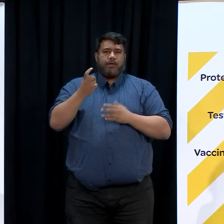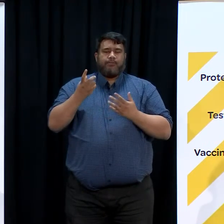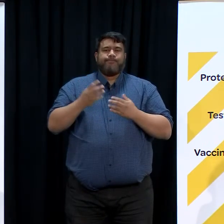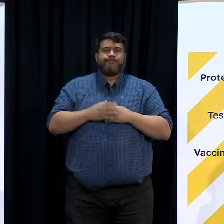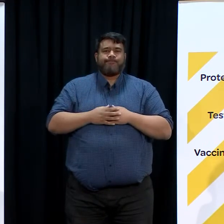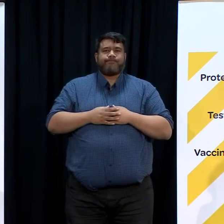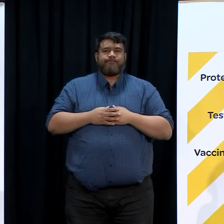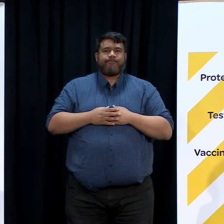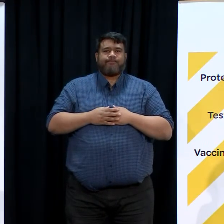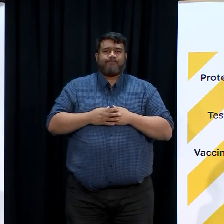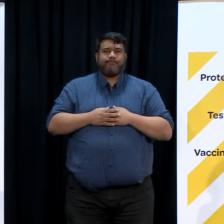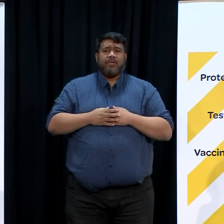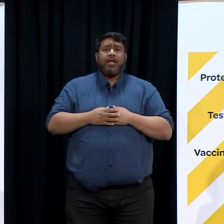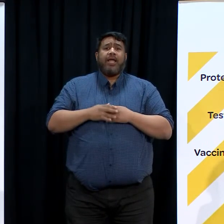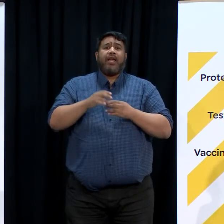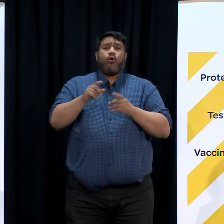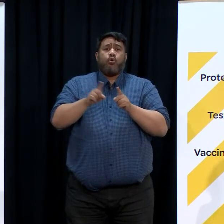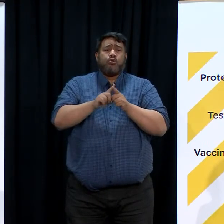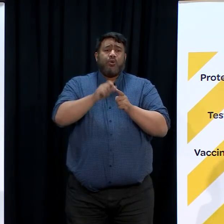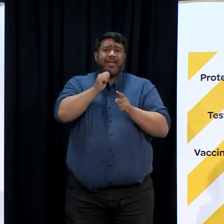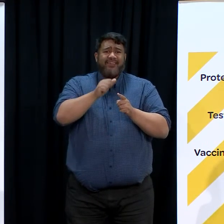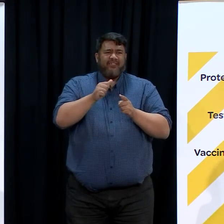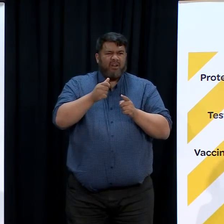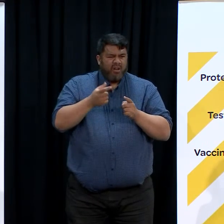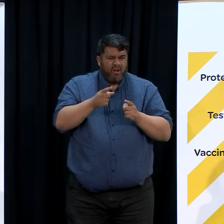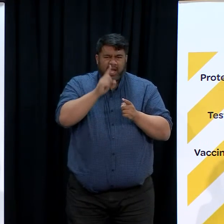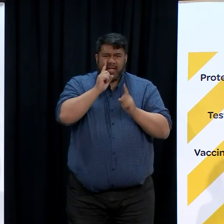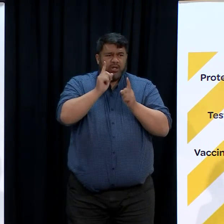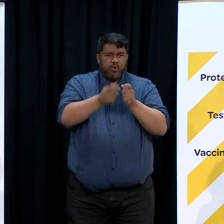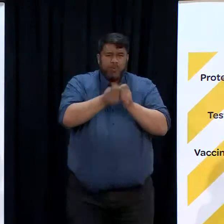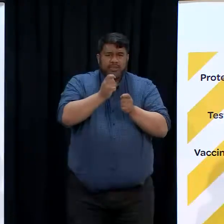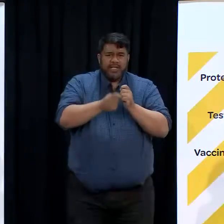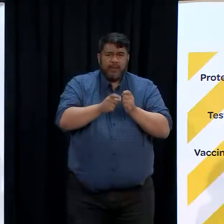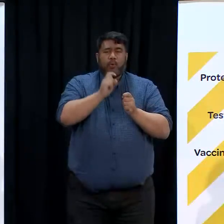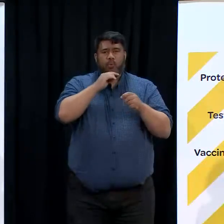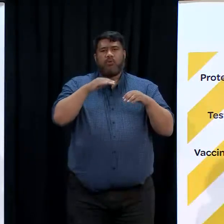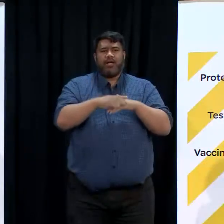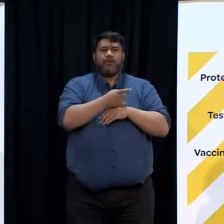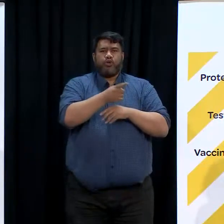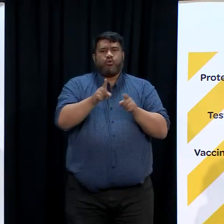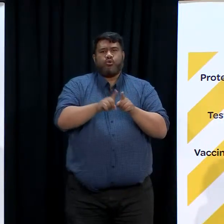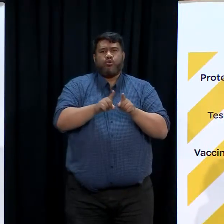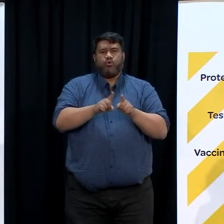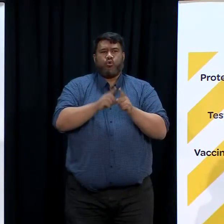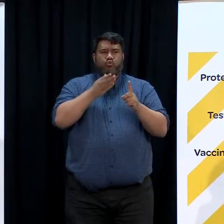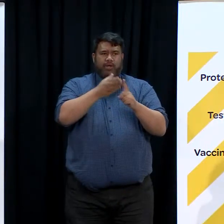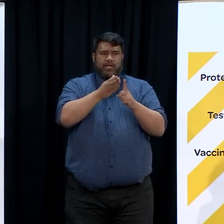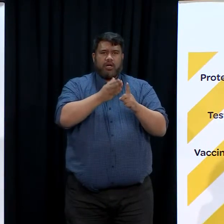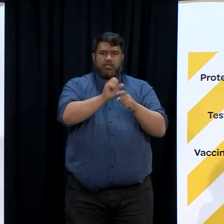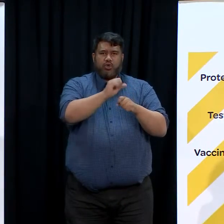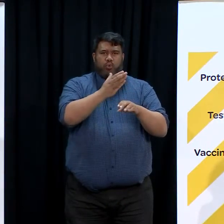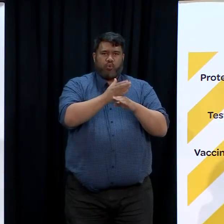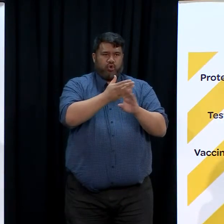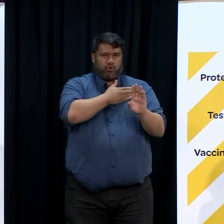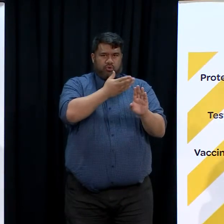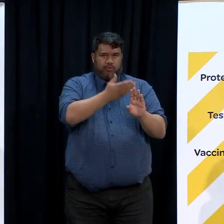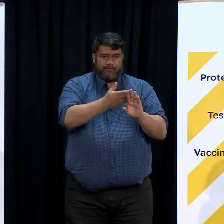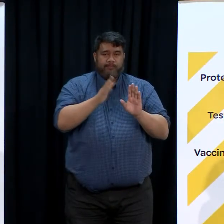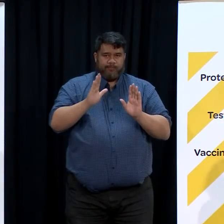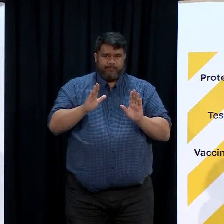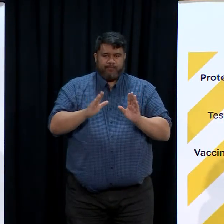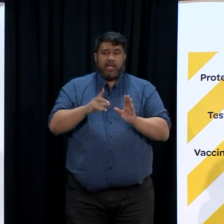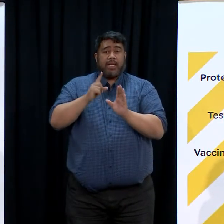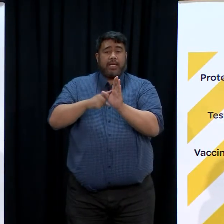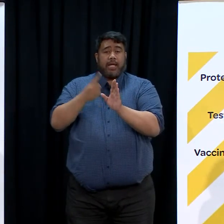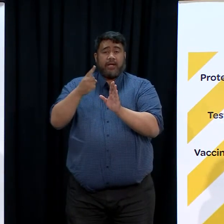to perform at their best will have their specific circumstances recognised. For years 1 to 10, the picture is a more difficult